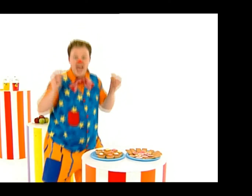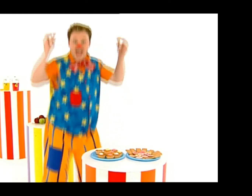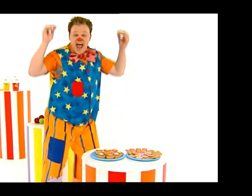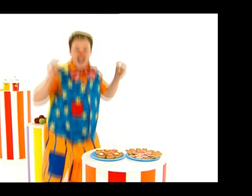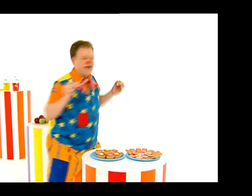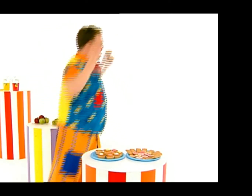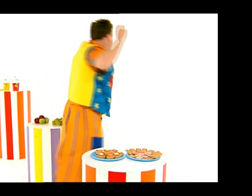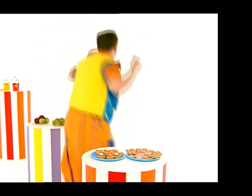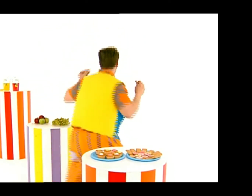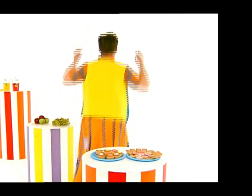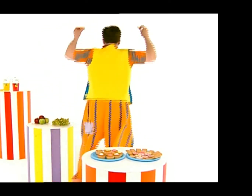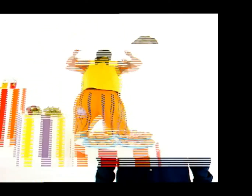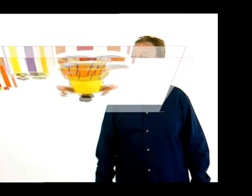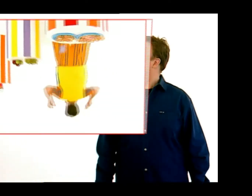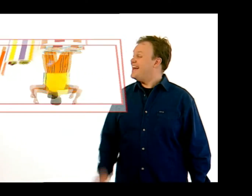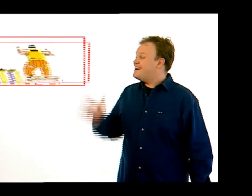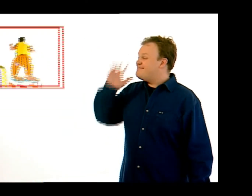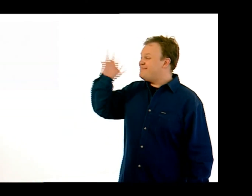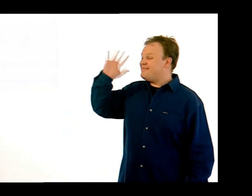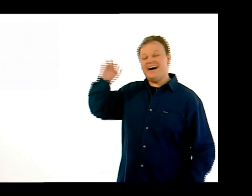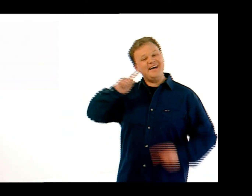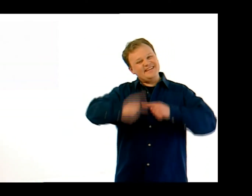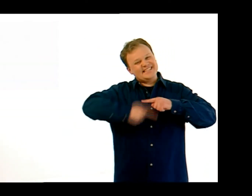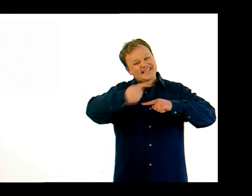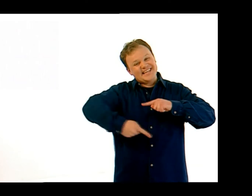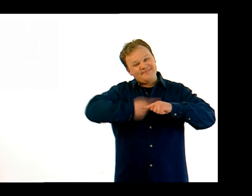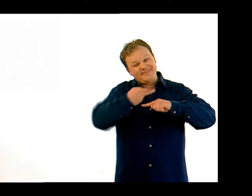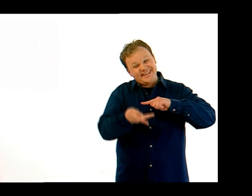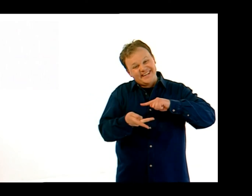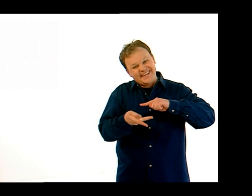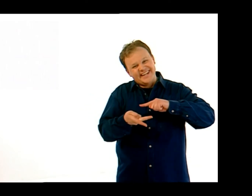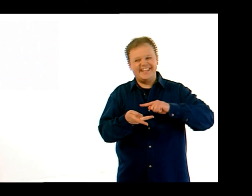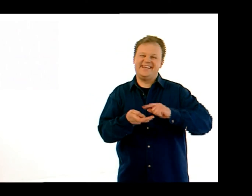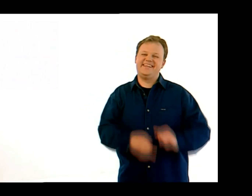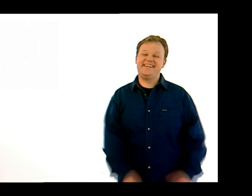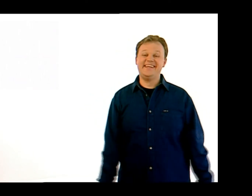Hey! Hooray! Bye-bye, Mr. Tumble.